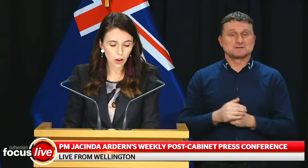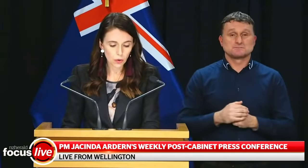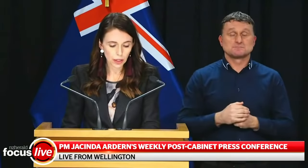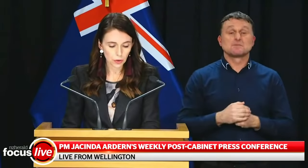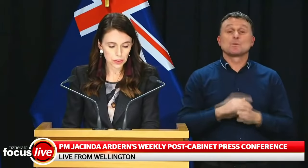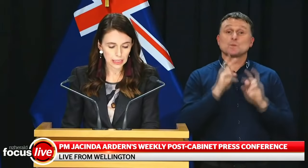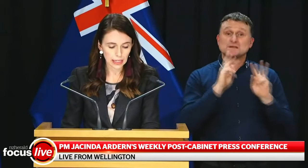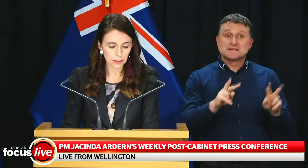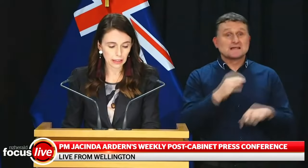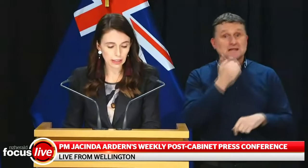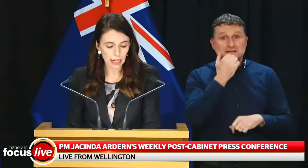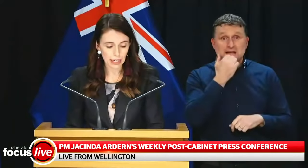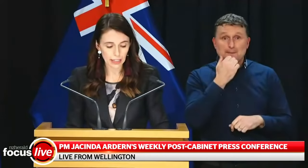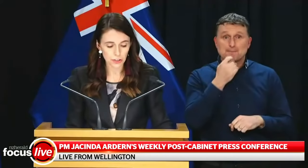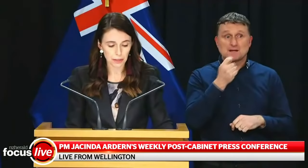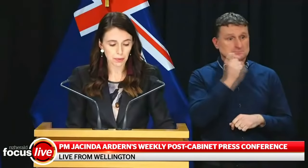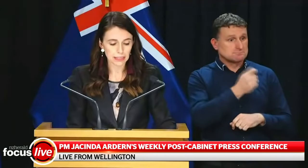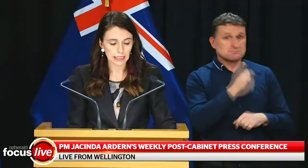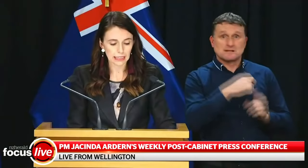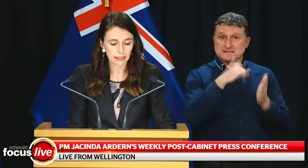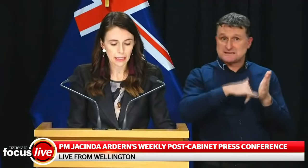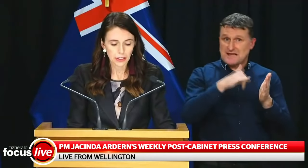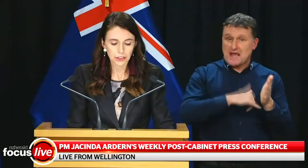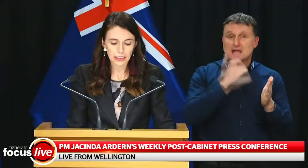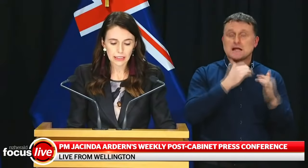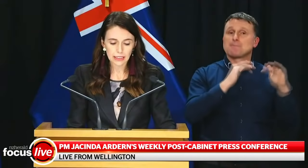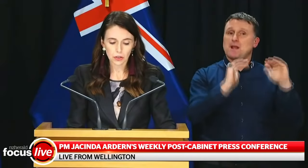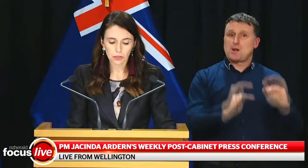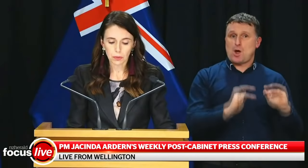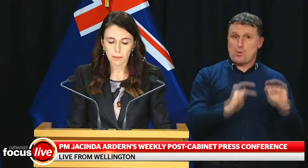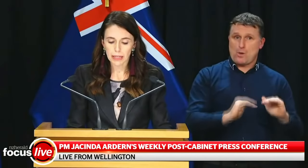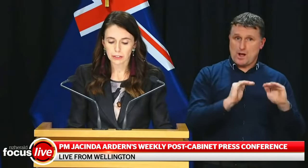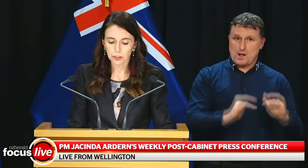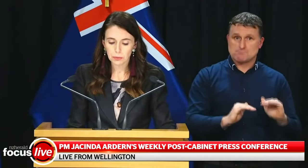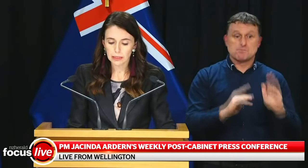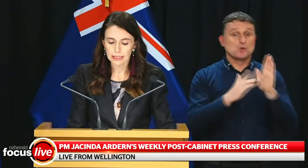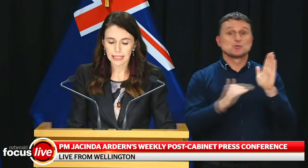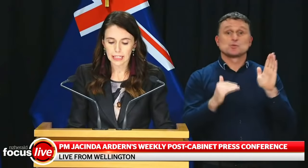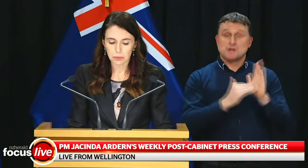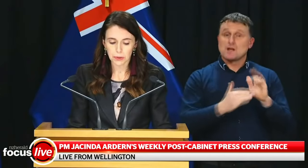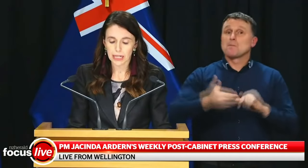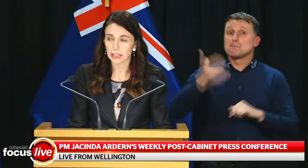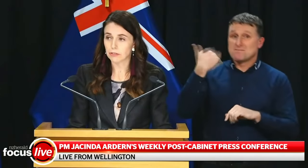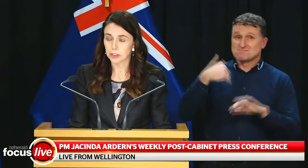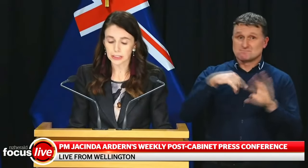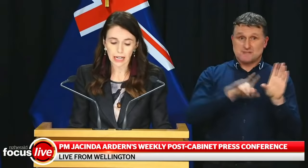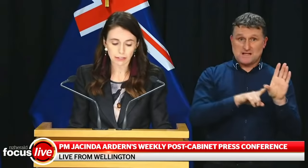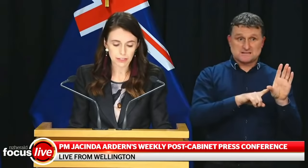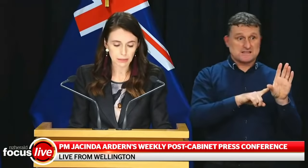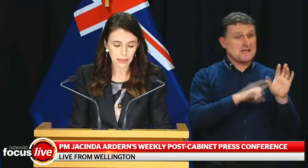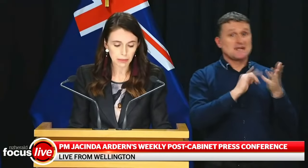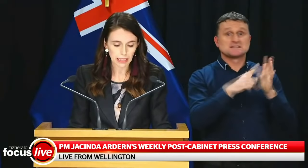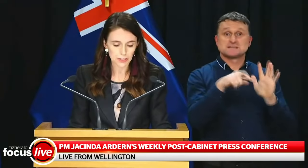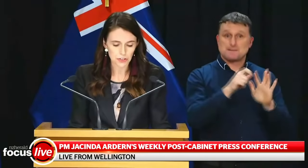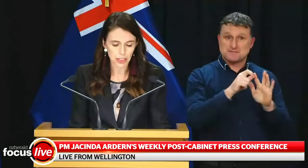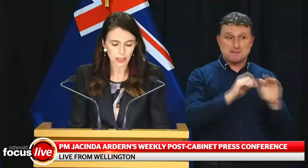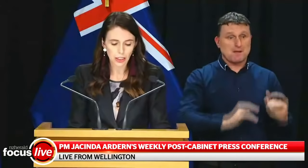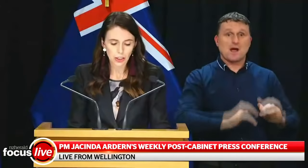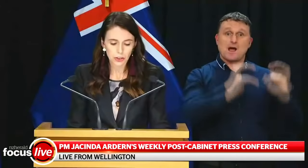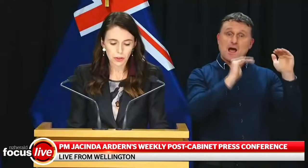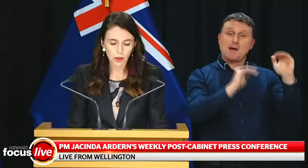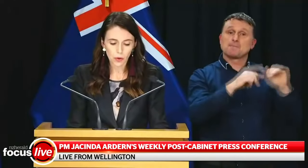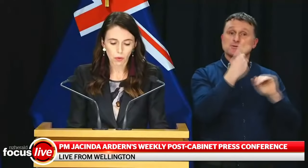consistently low across the current country presently. New Zealand has gone from a peak of 2 million scans per day in the first half of September last